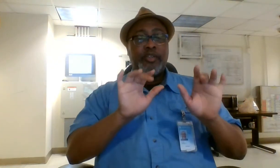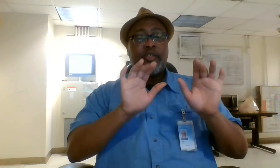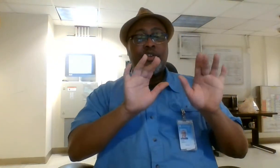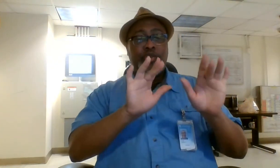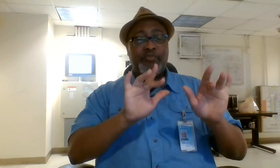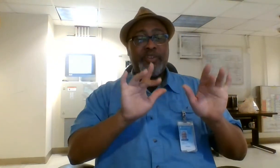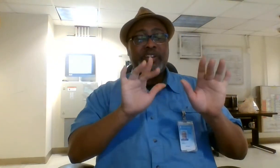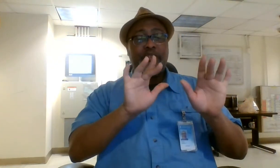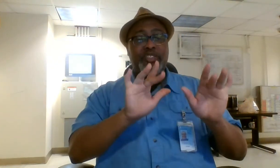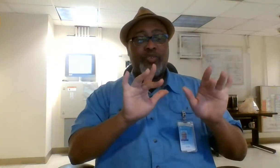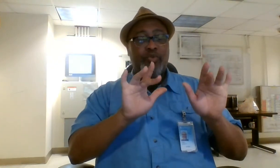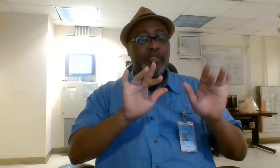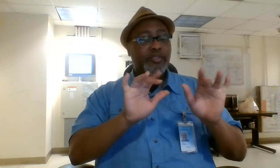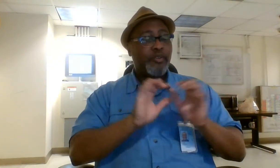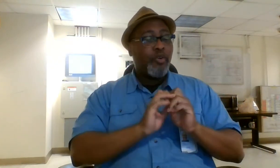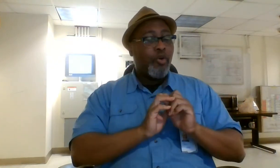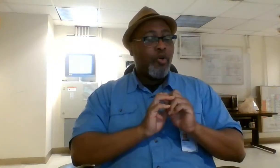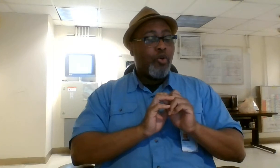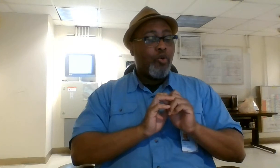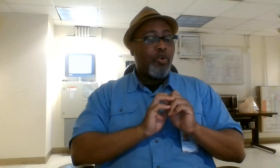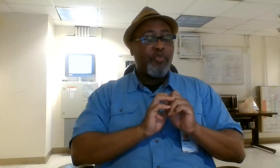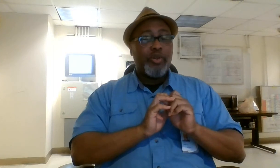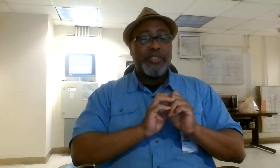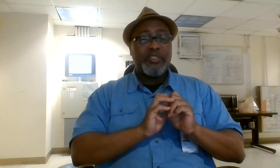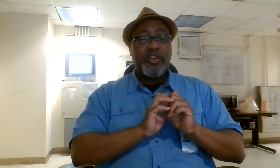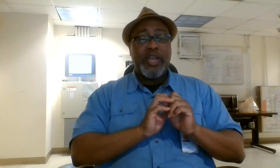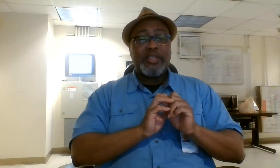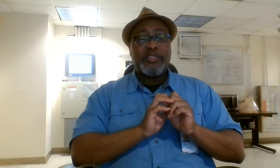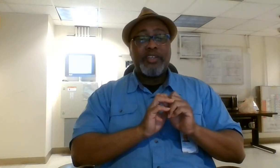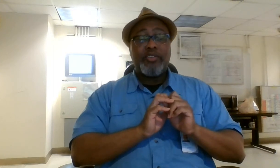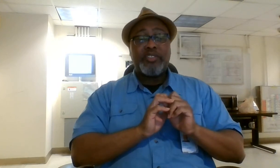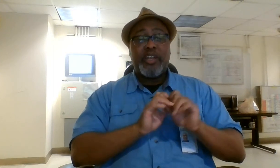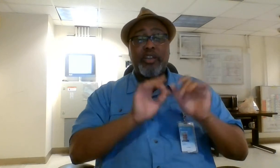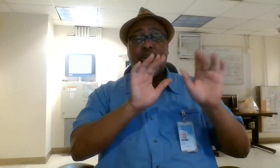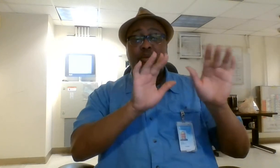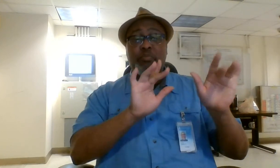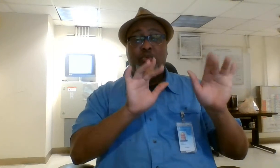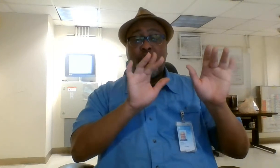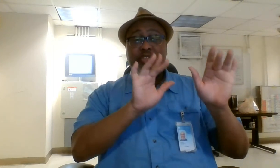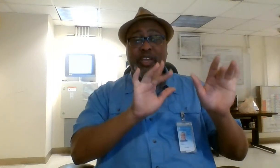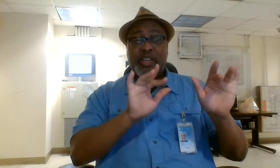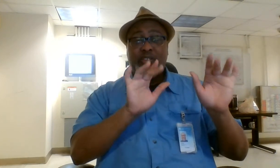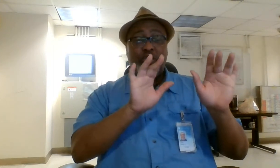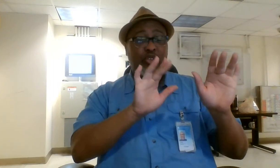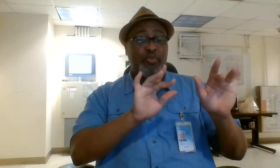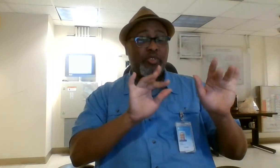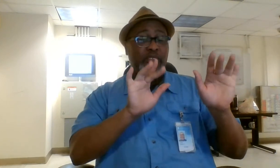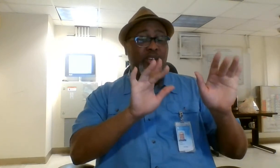You have pity on someone. Or if you want to be sarcastic. You say. Poor thing. Oh you poor thing.